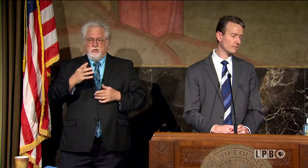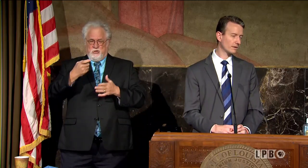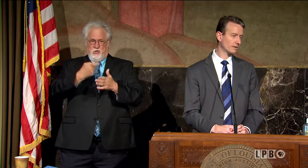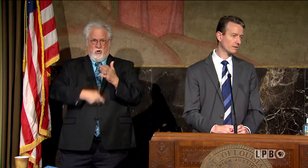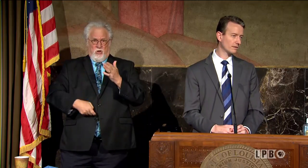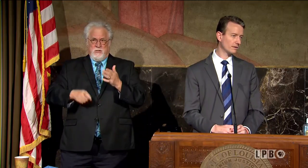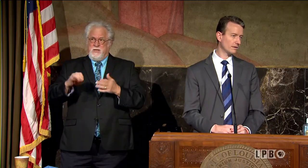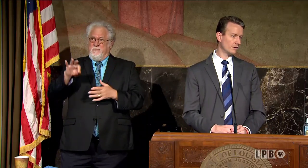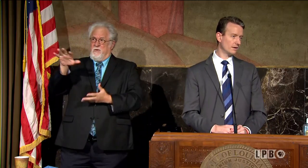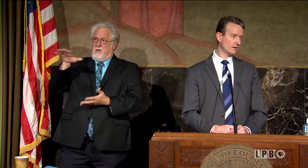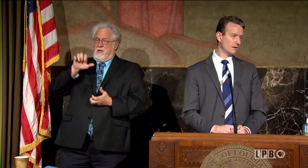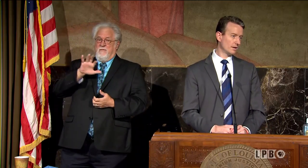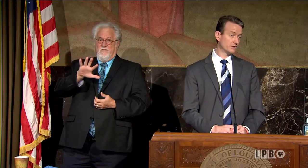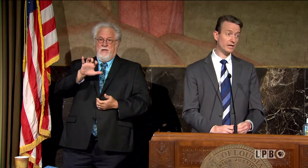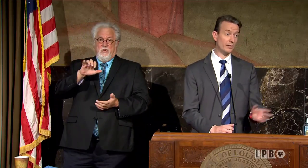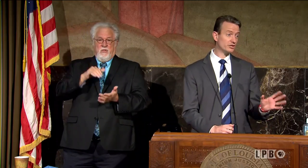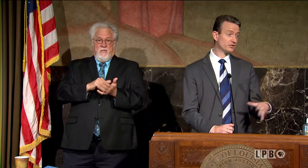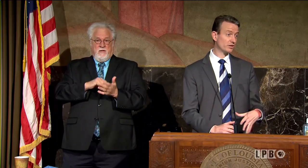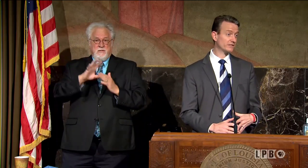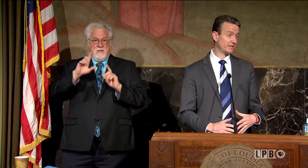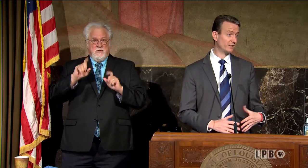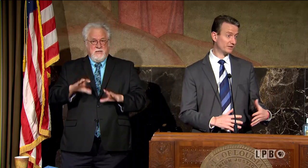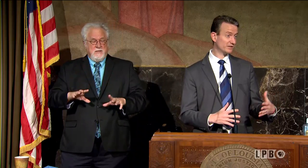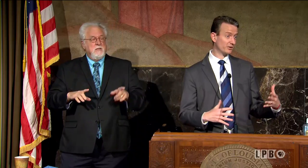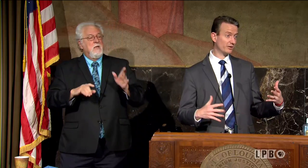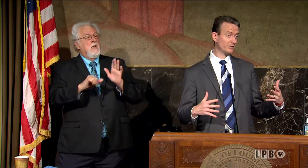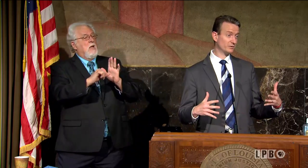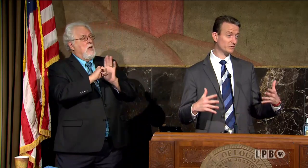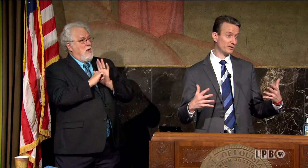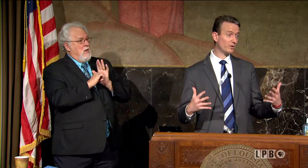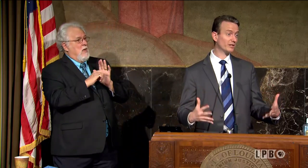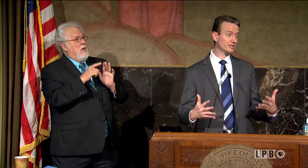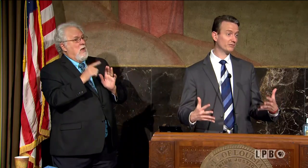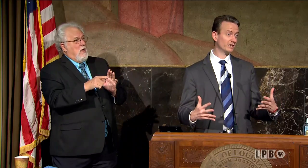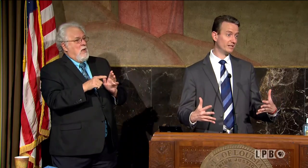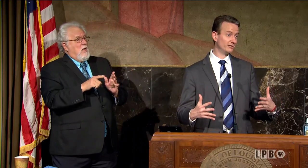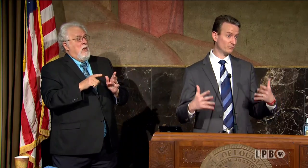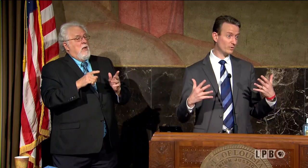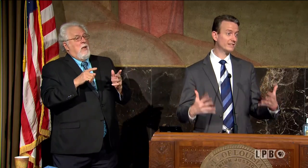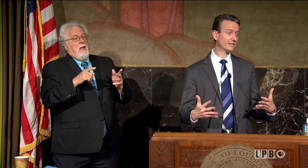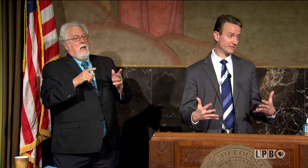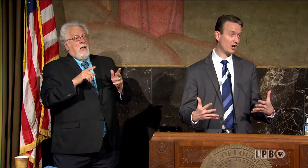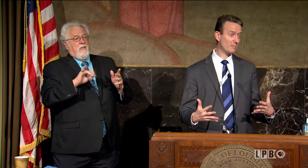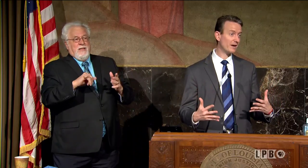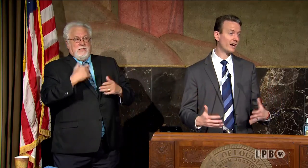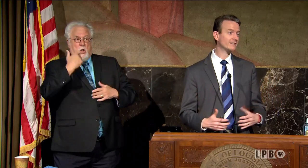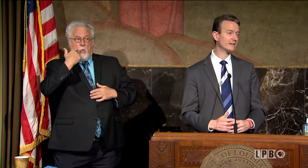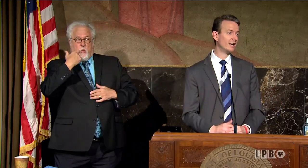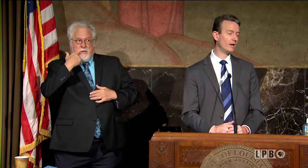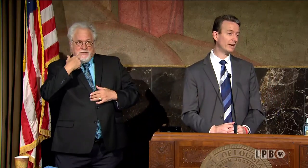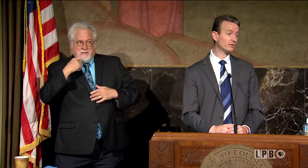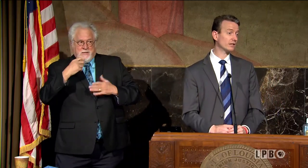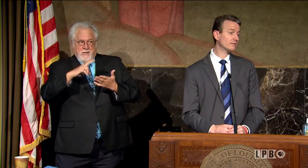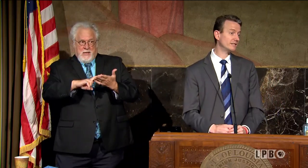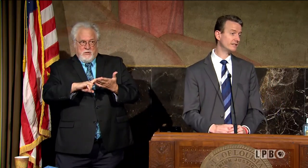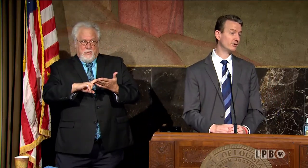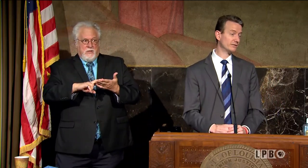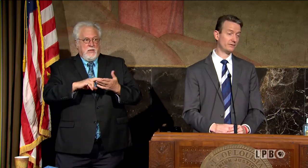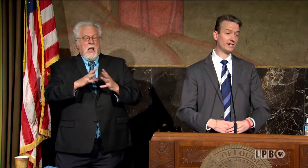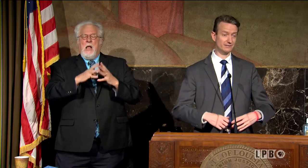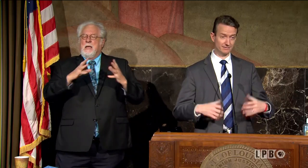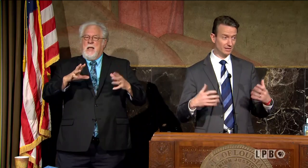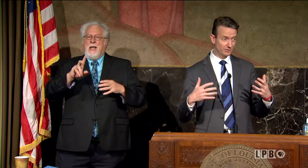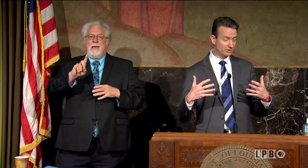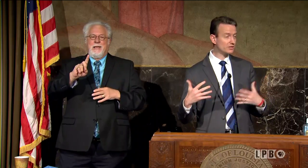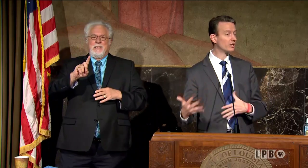500,000 tests? So again, I would just stress that this was a relatively recent compact, and there's a lot of details.